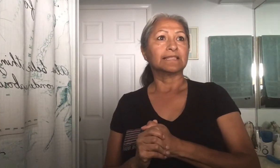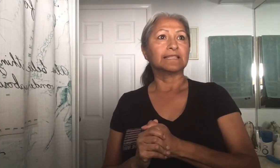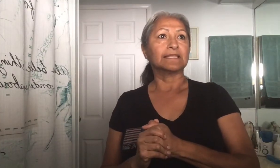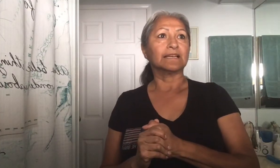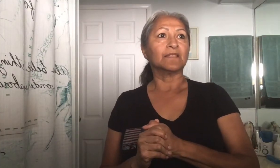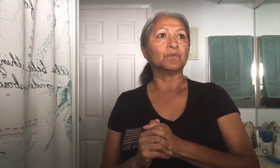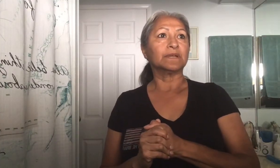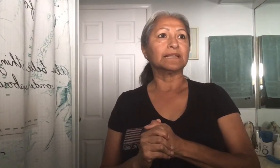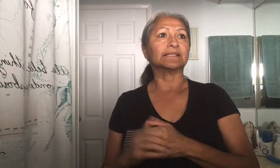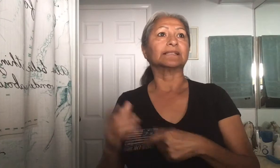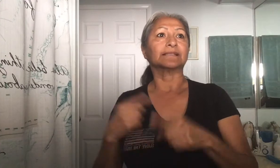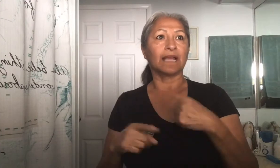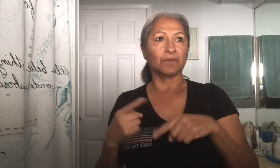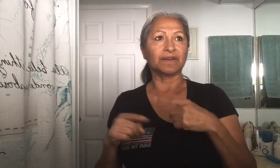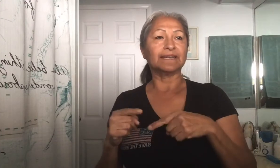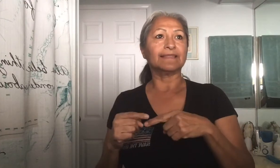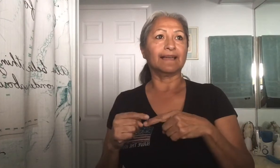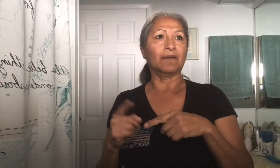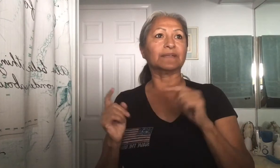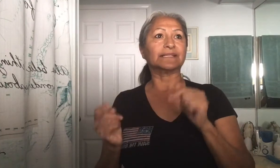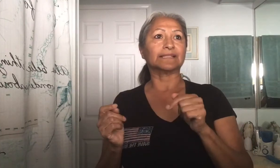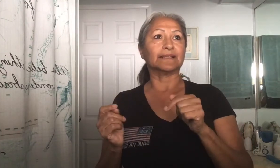the other one is to sign. We already did that. We did slow.